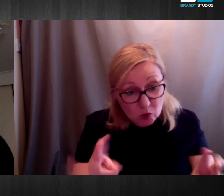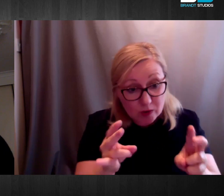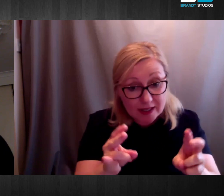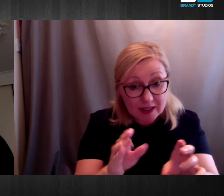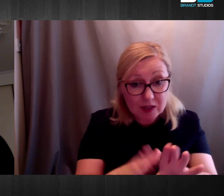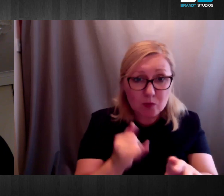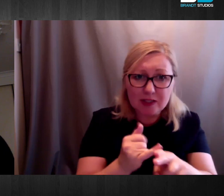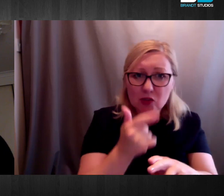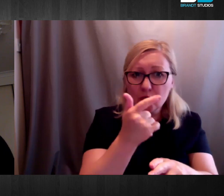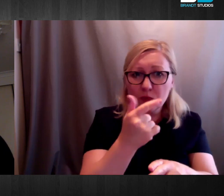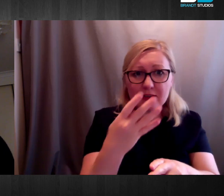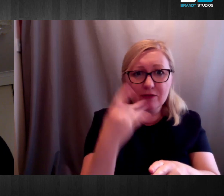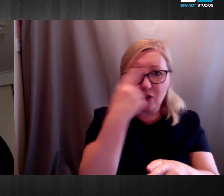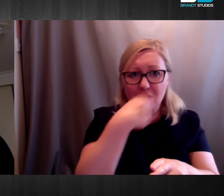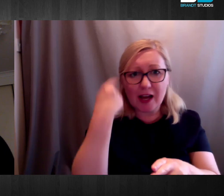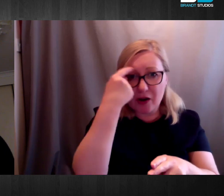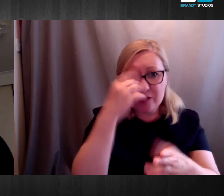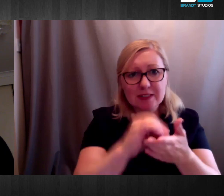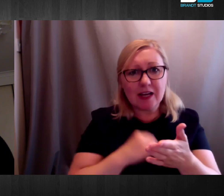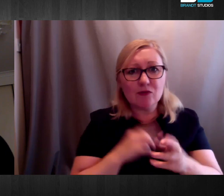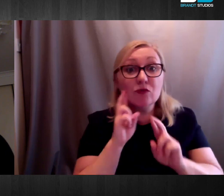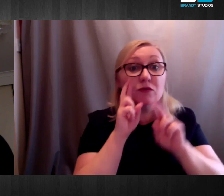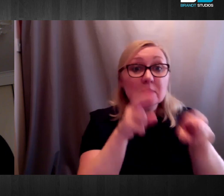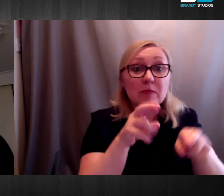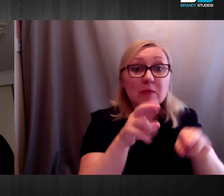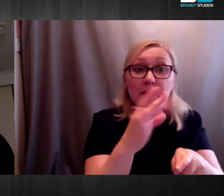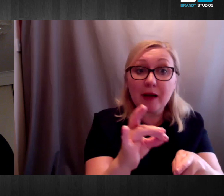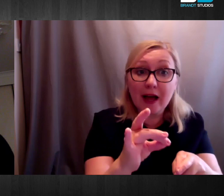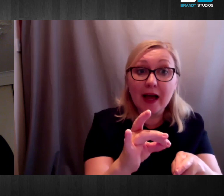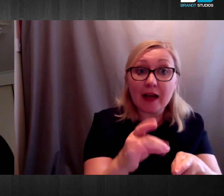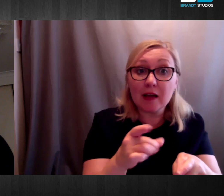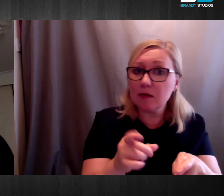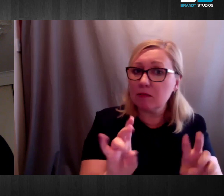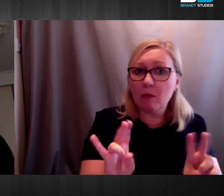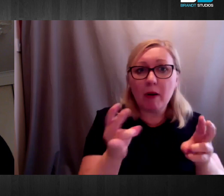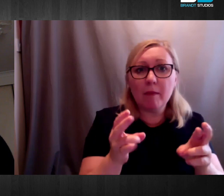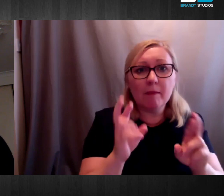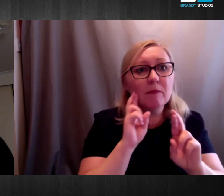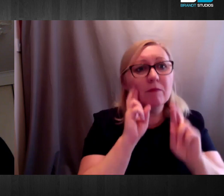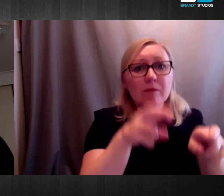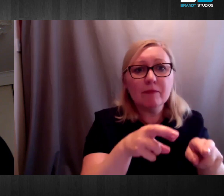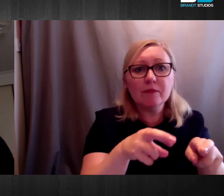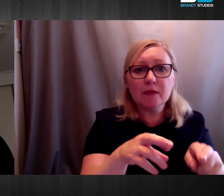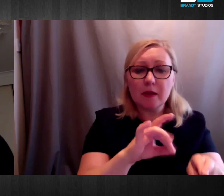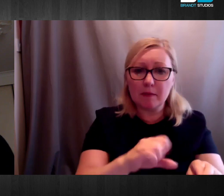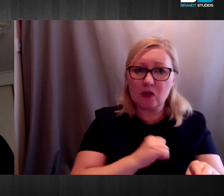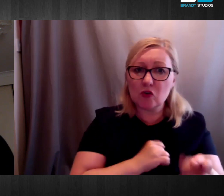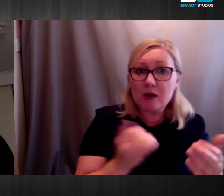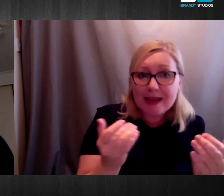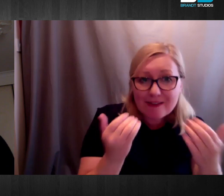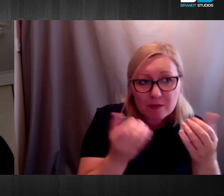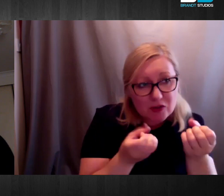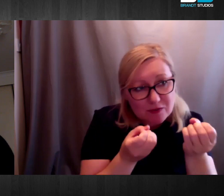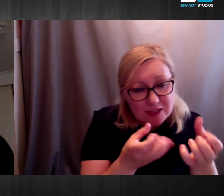really, really good information that was helpful and made sure that it was practical and going to work, and also,